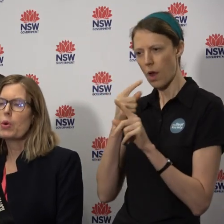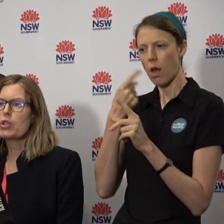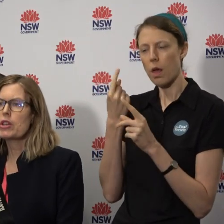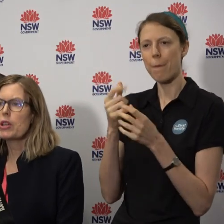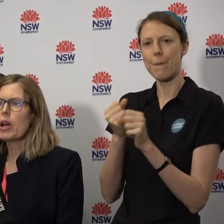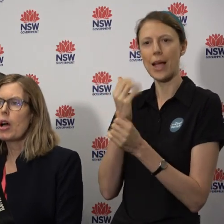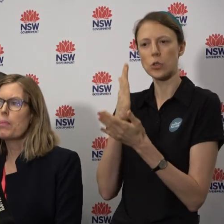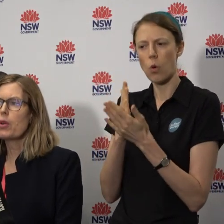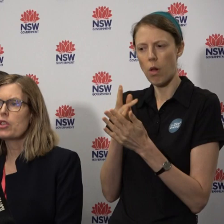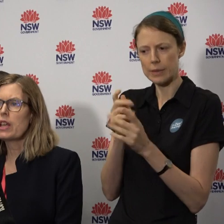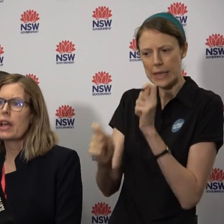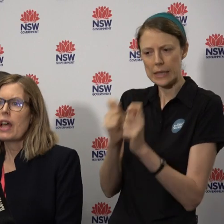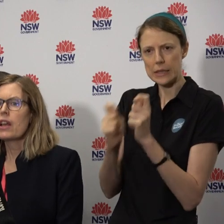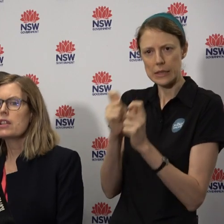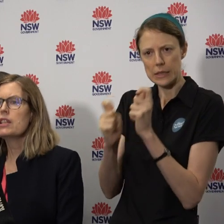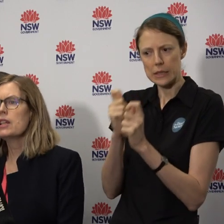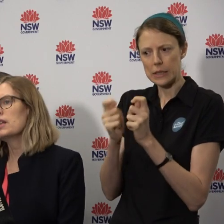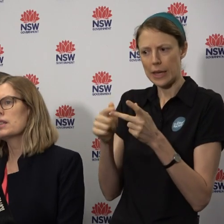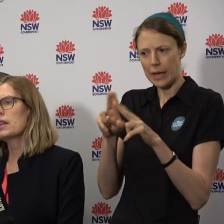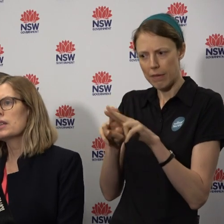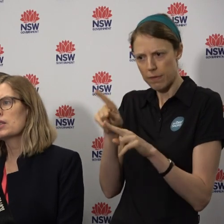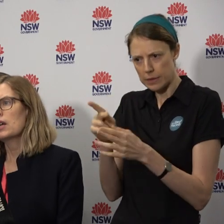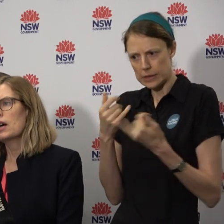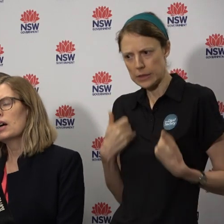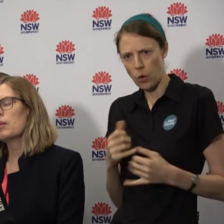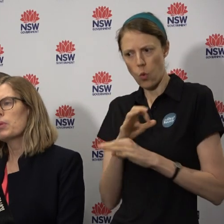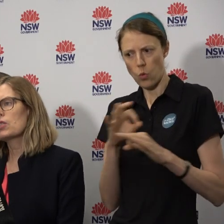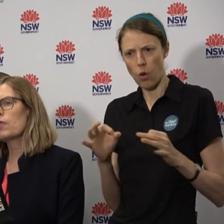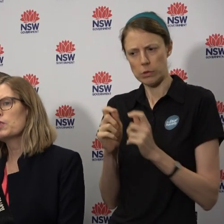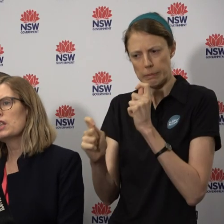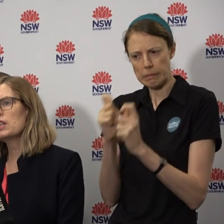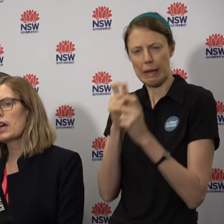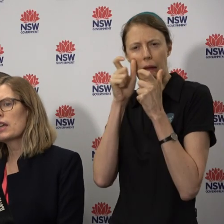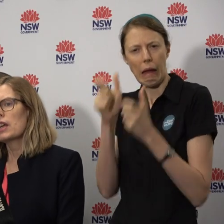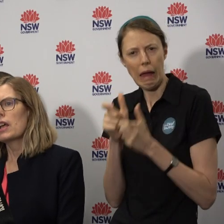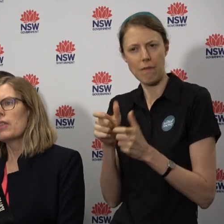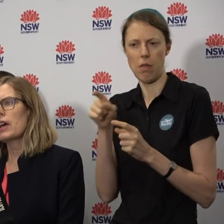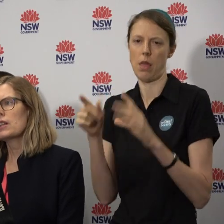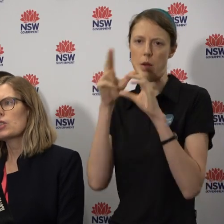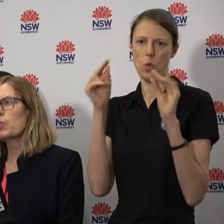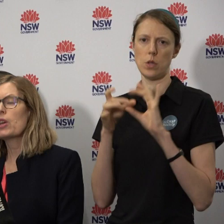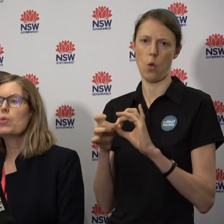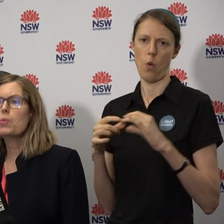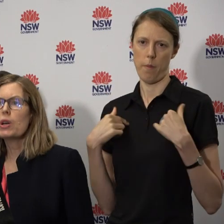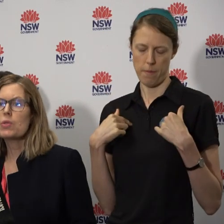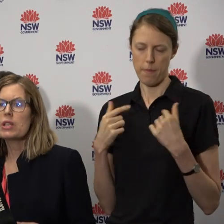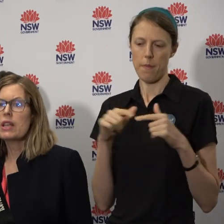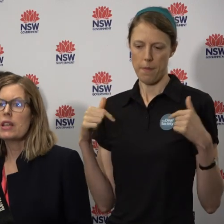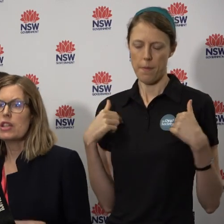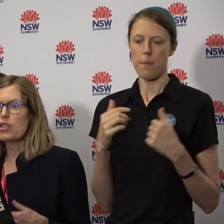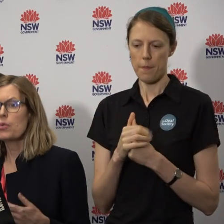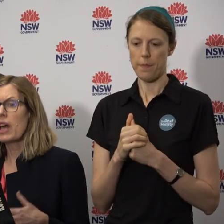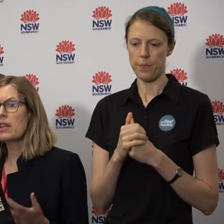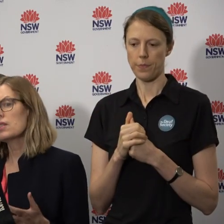very precautionary approach there. And I did in yesterday's press conference indicate that we could well